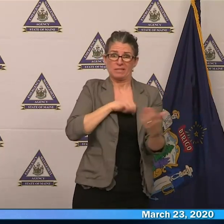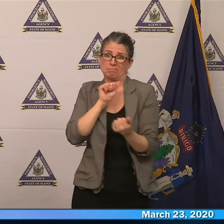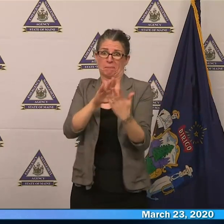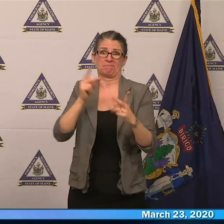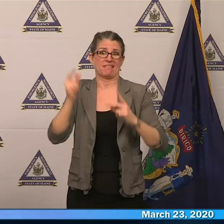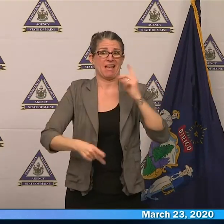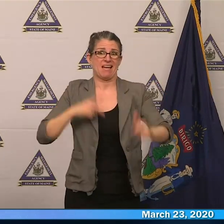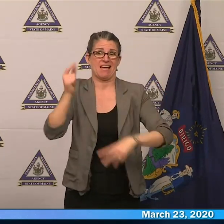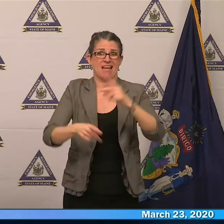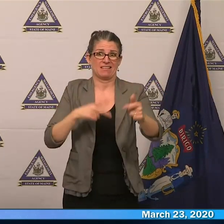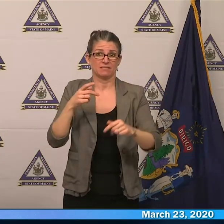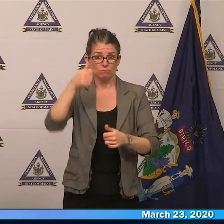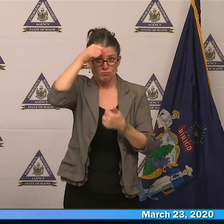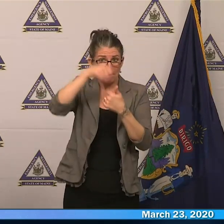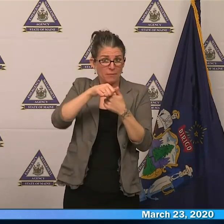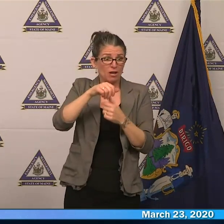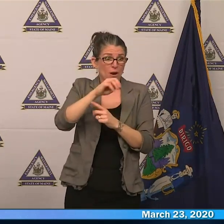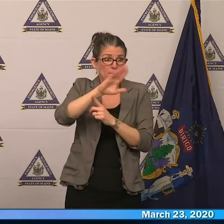customers.